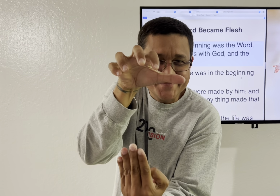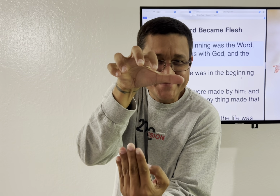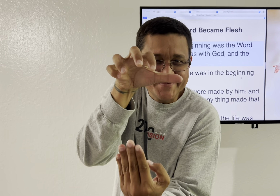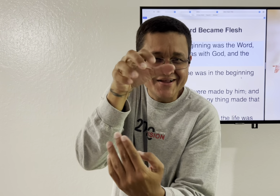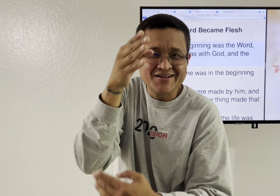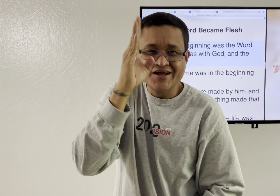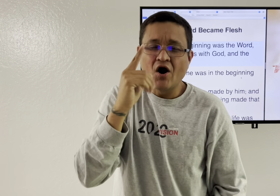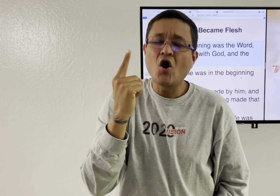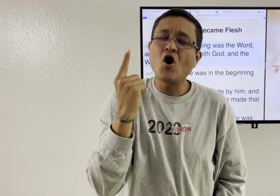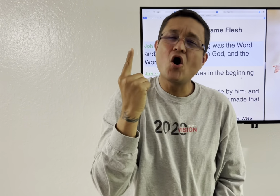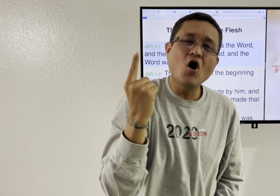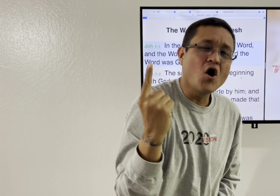God is champ.